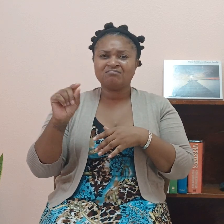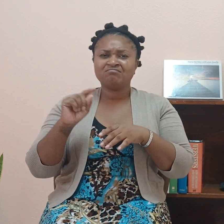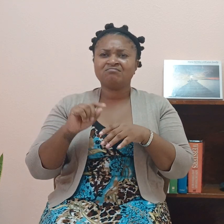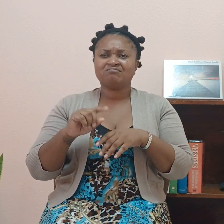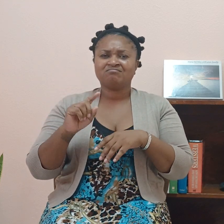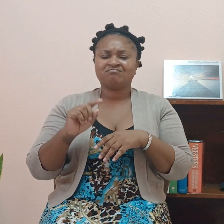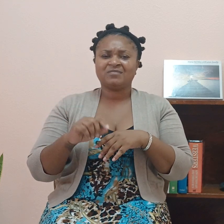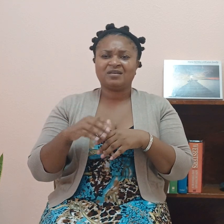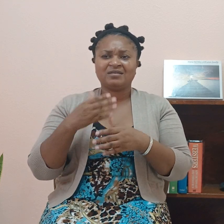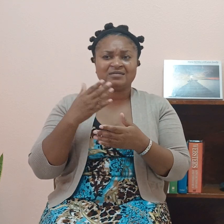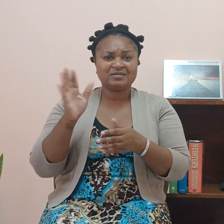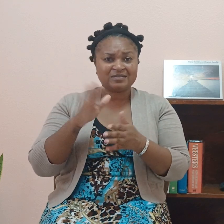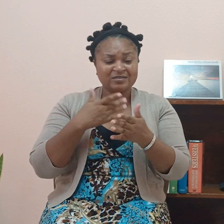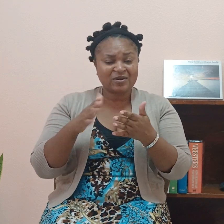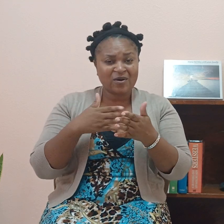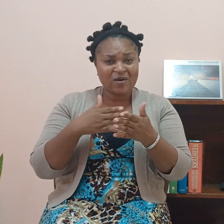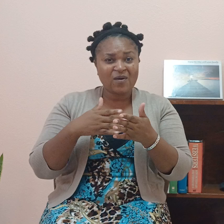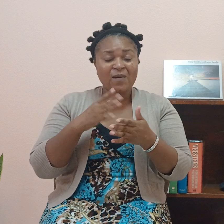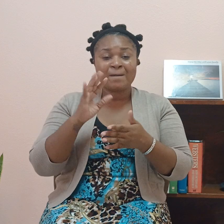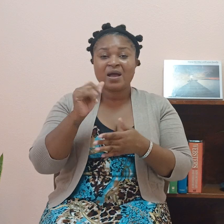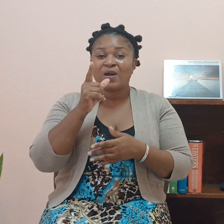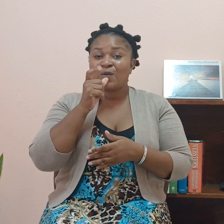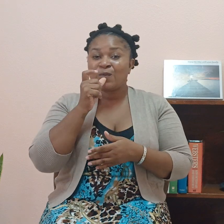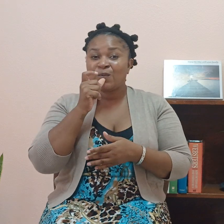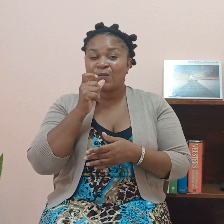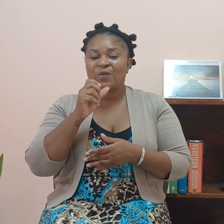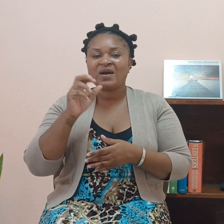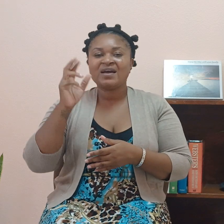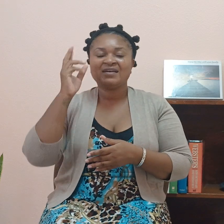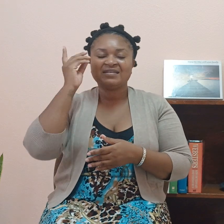our translator, Donett Ledford.